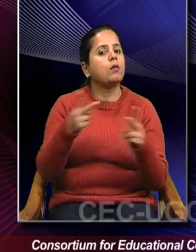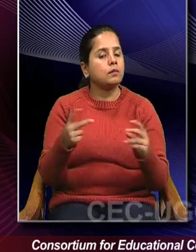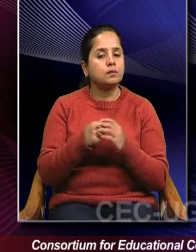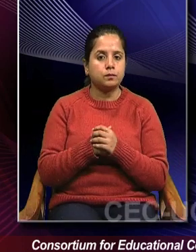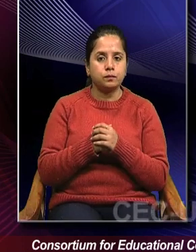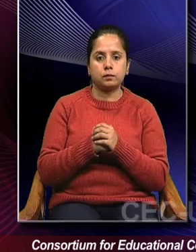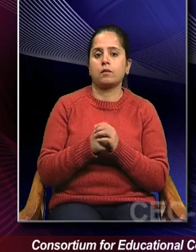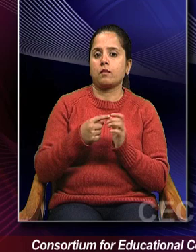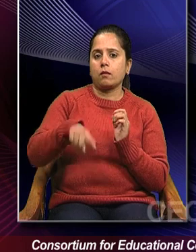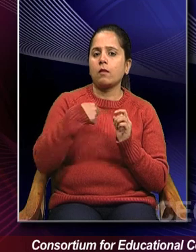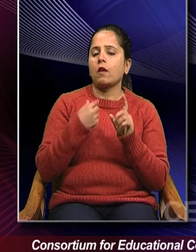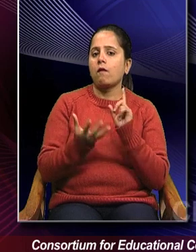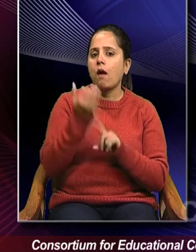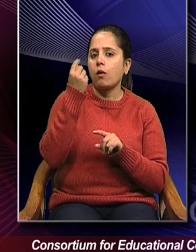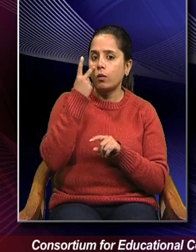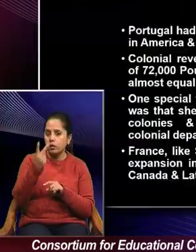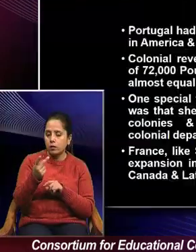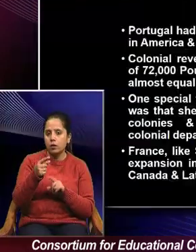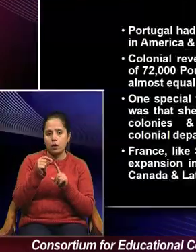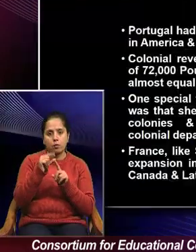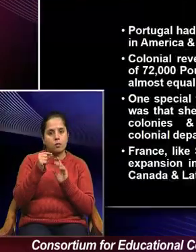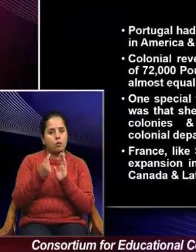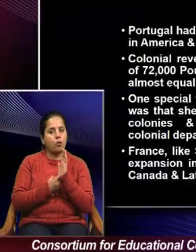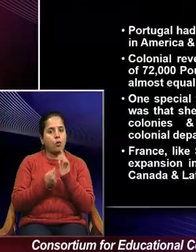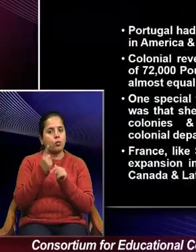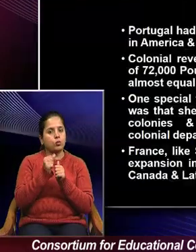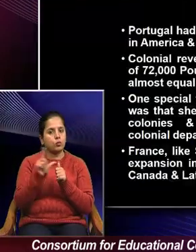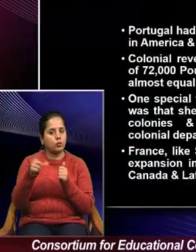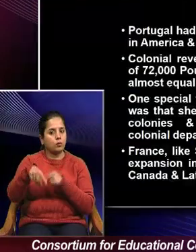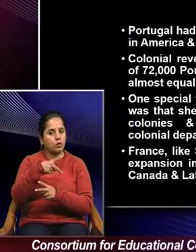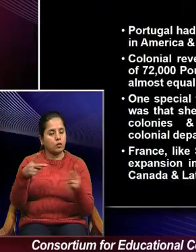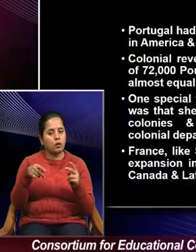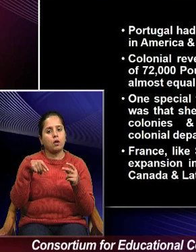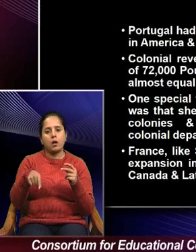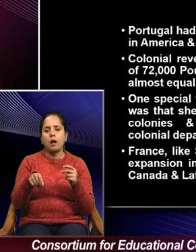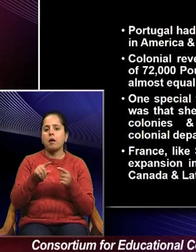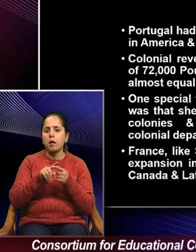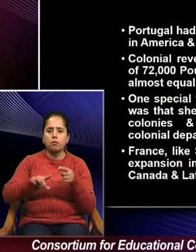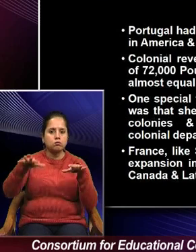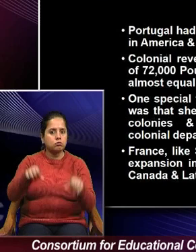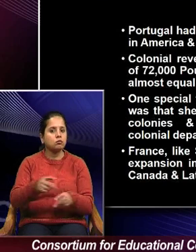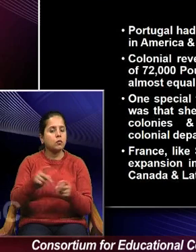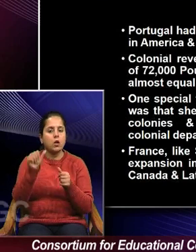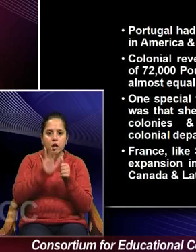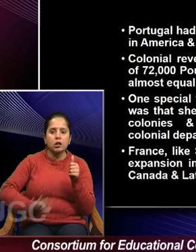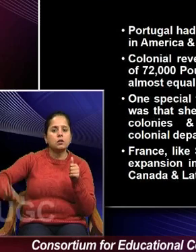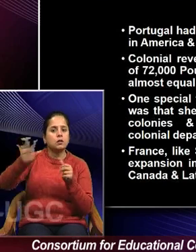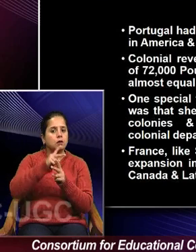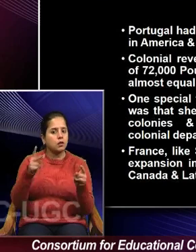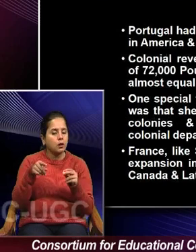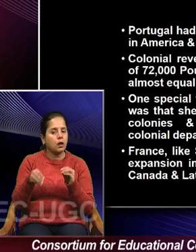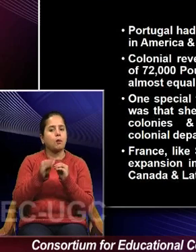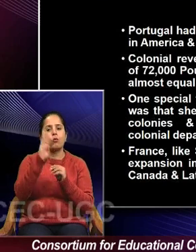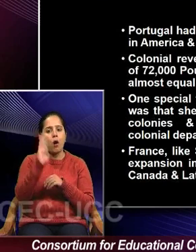And we find that Portugal had a huge empire in Asia, and then in America and